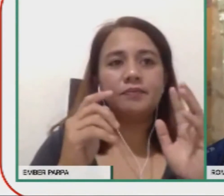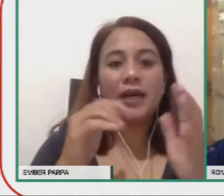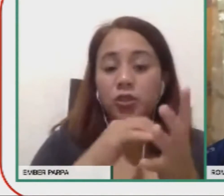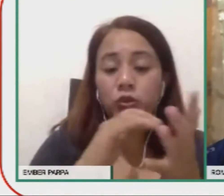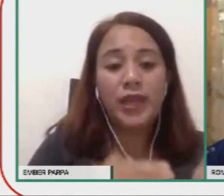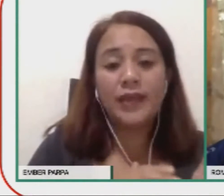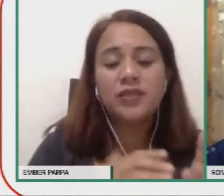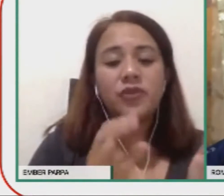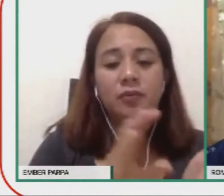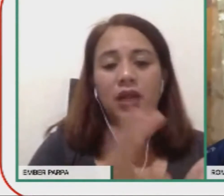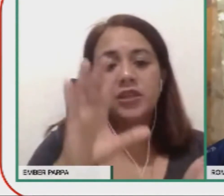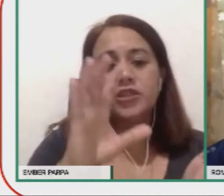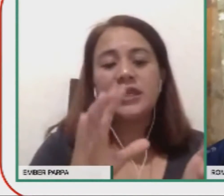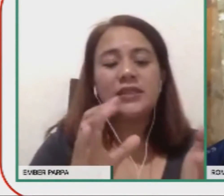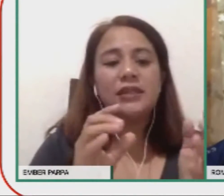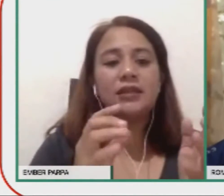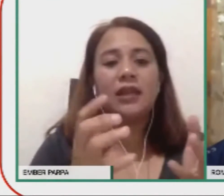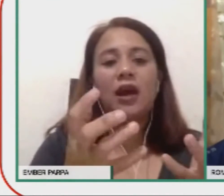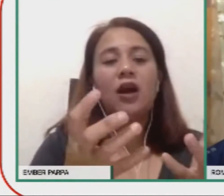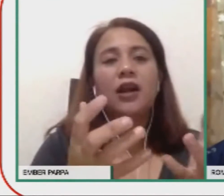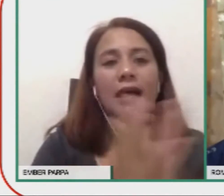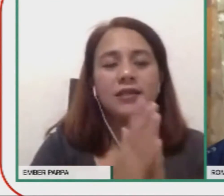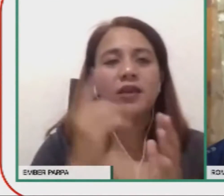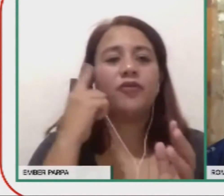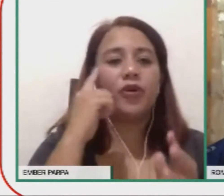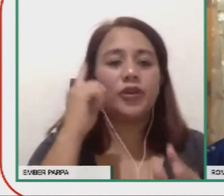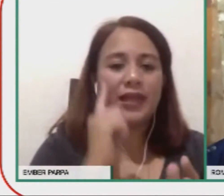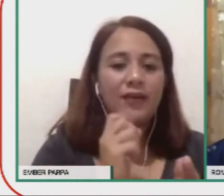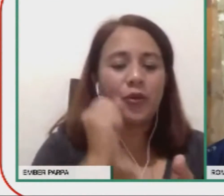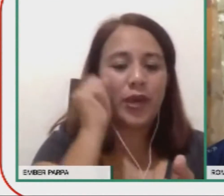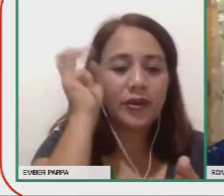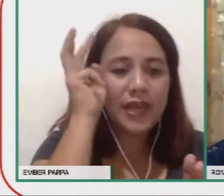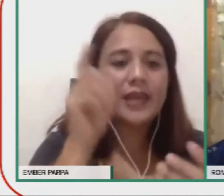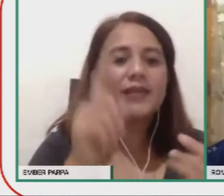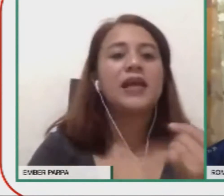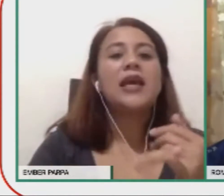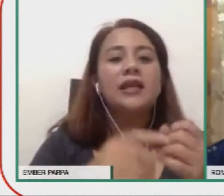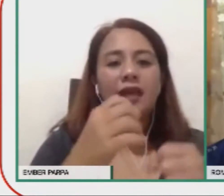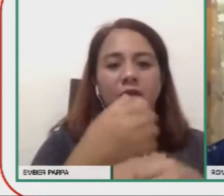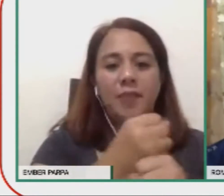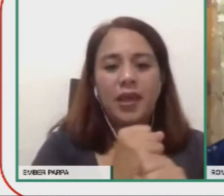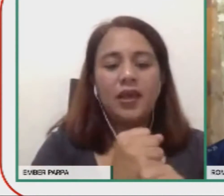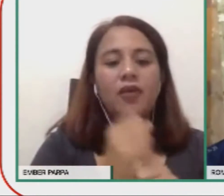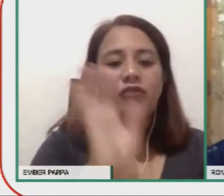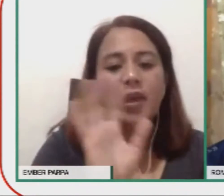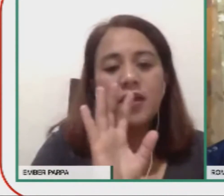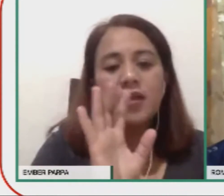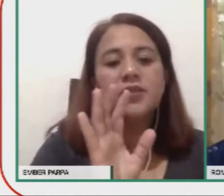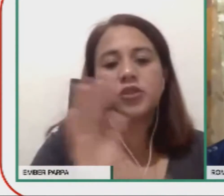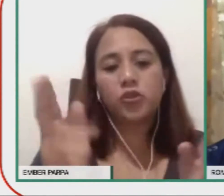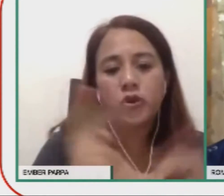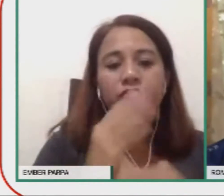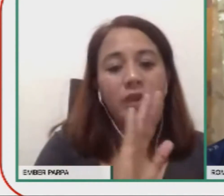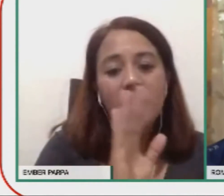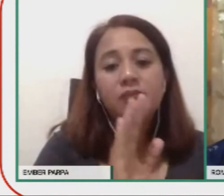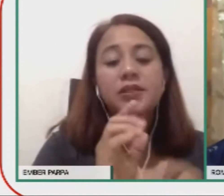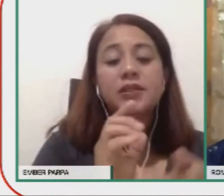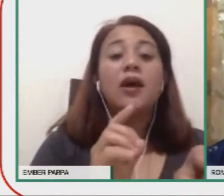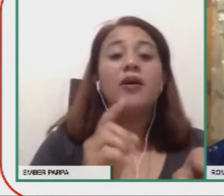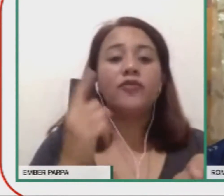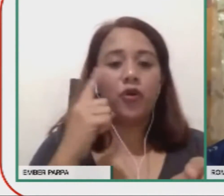mga students from colleges that they are asking for the deaf awareness. They make films, short